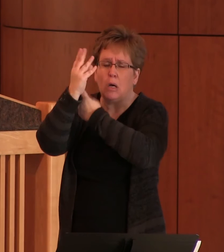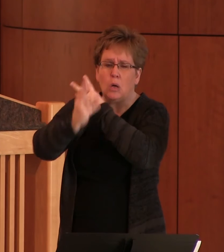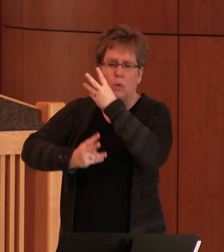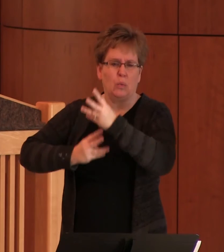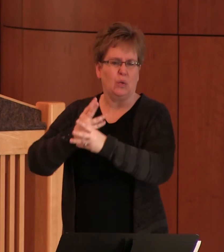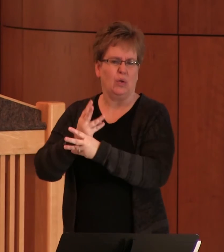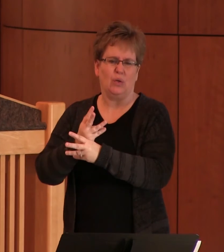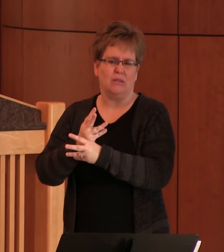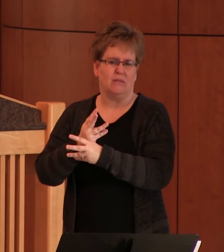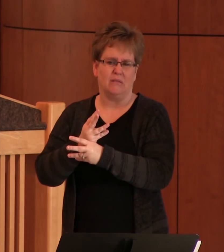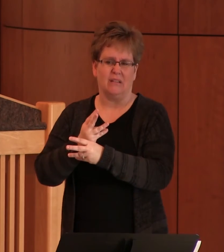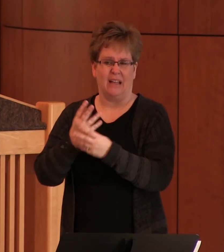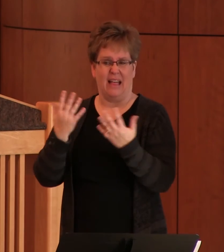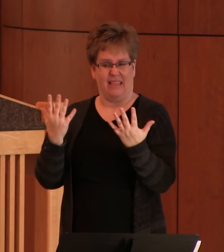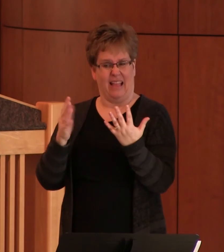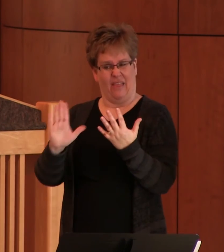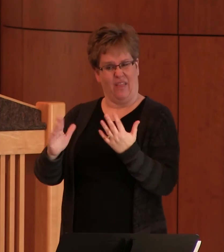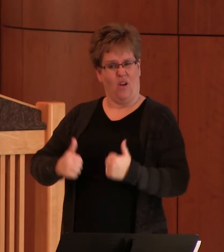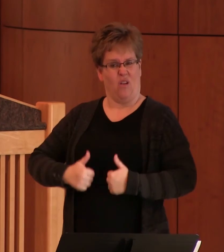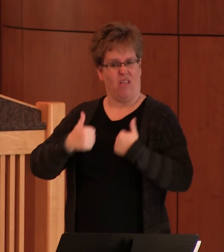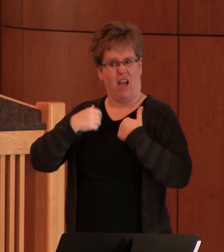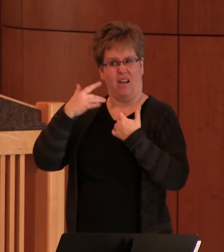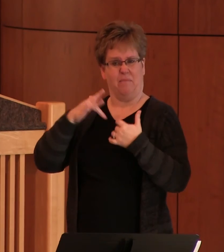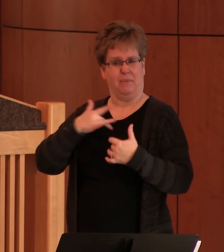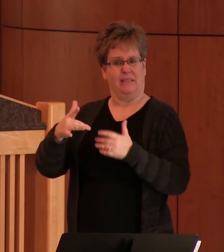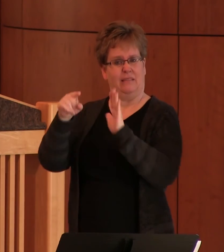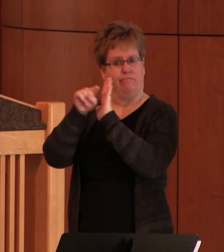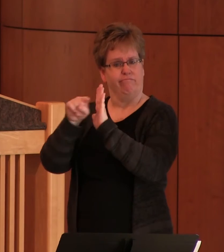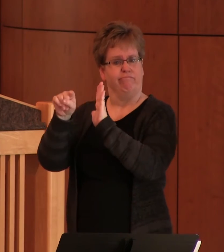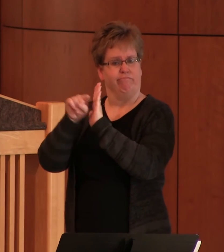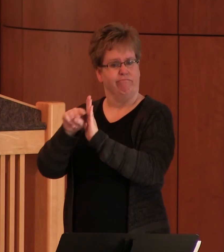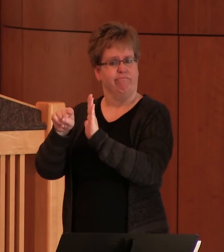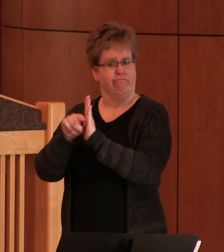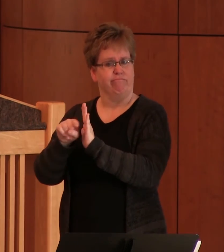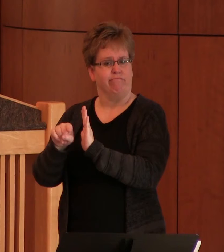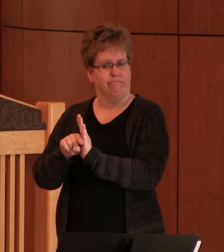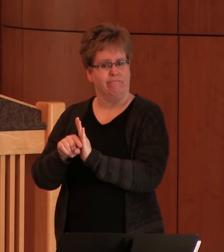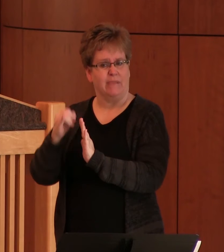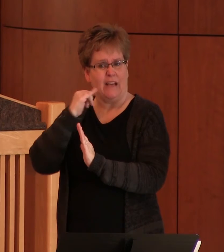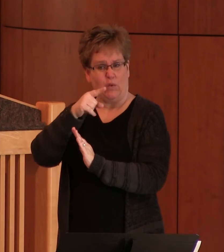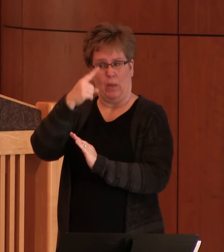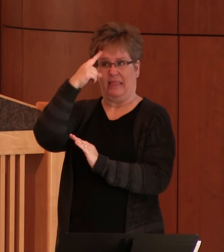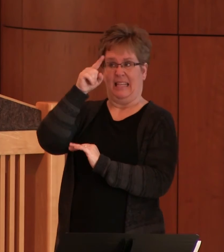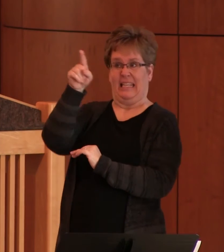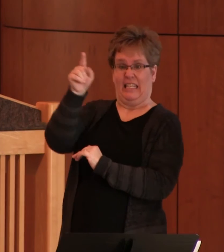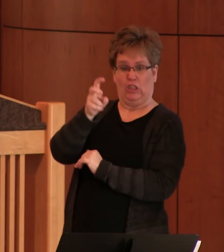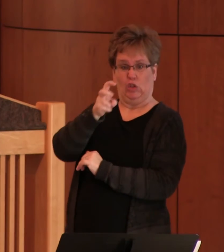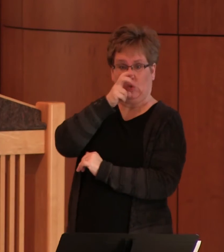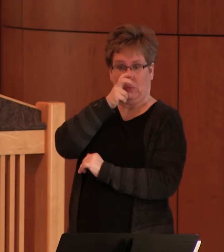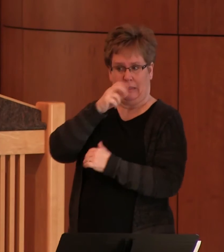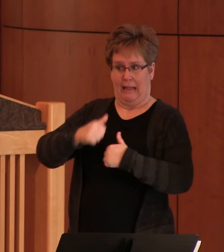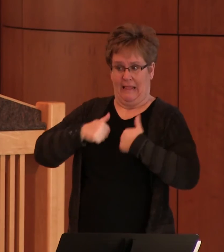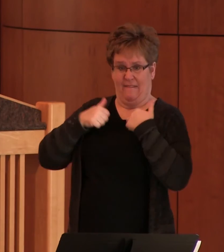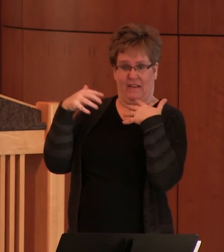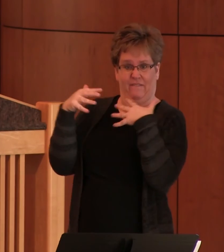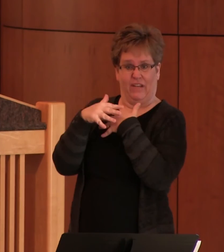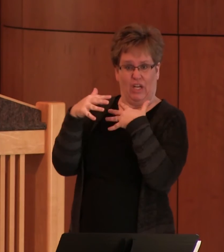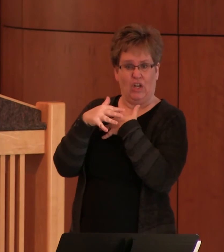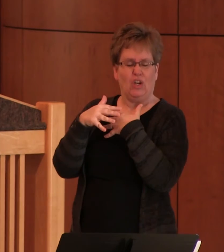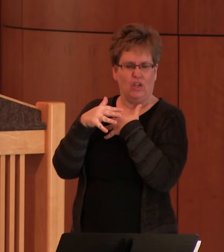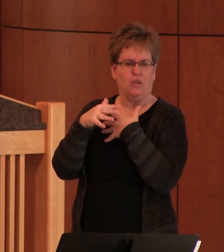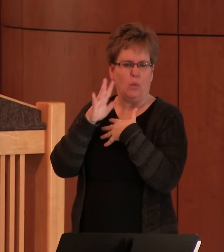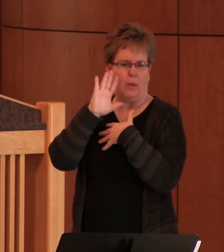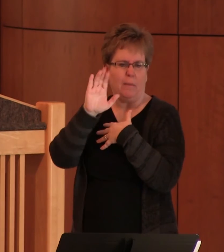is simply what life looks like when we bury God's promise and live in fear of God's